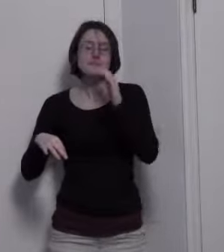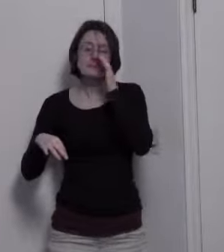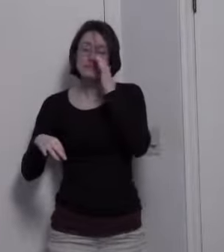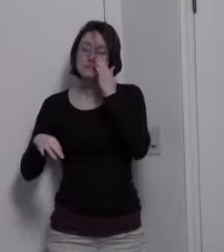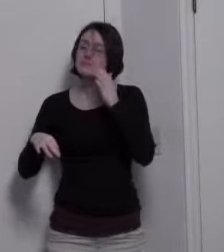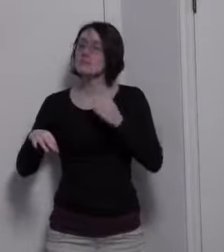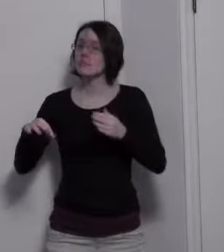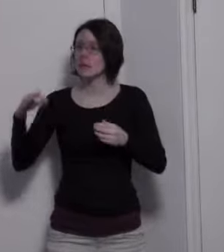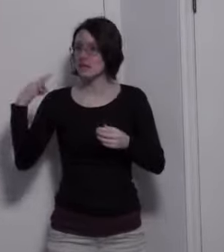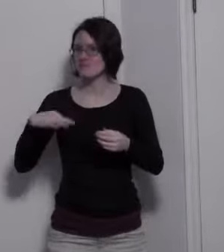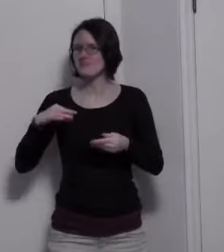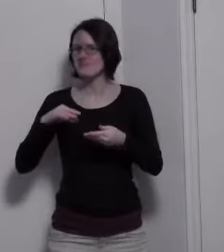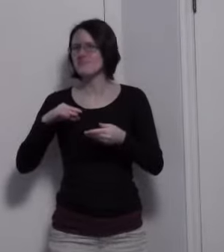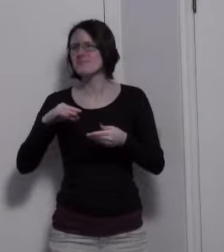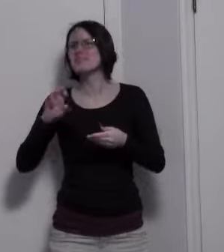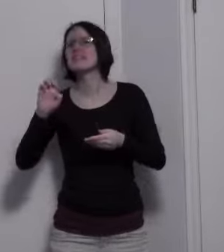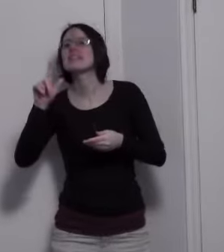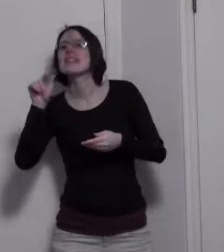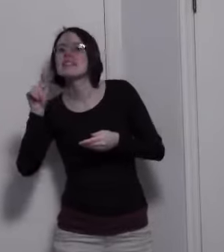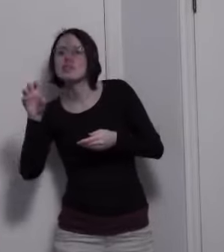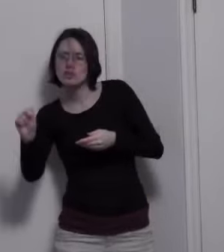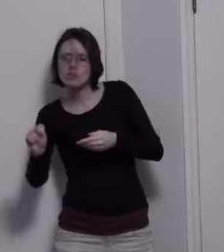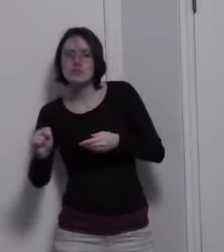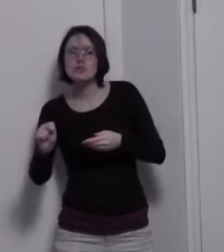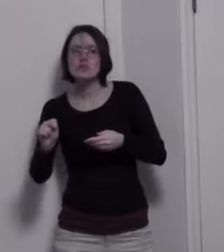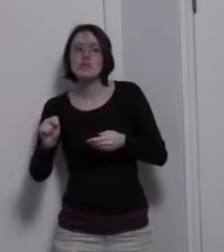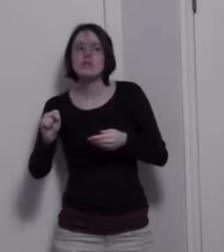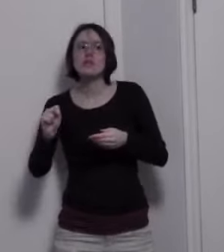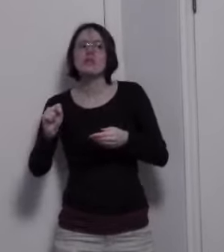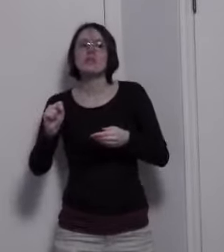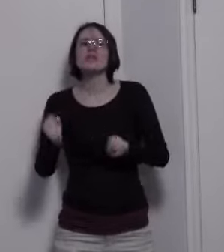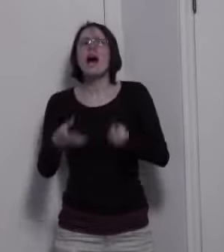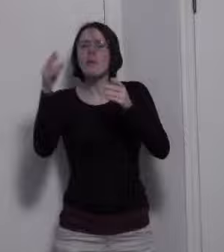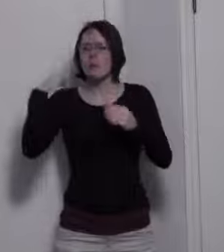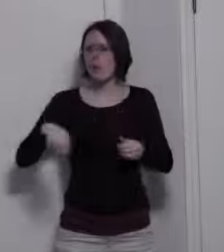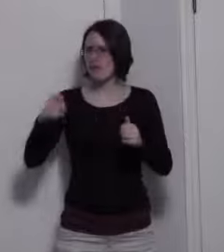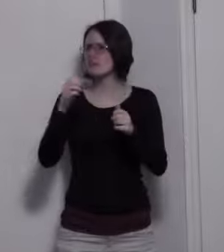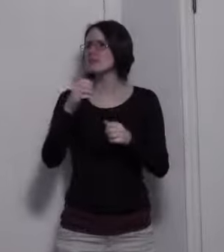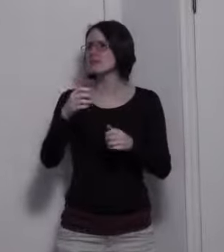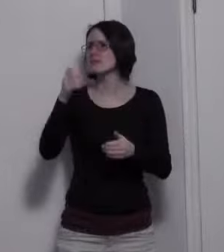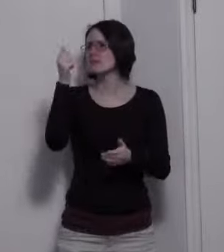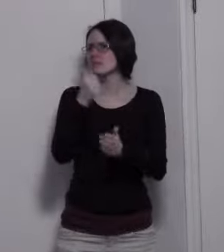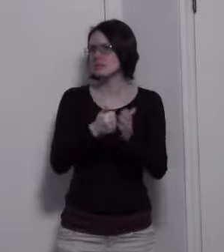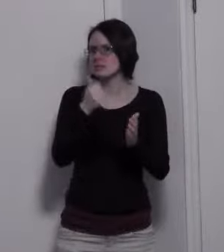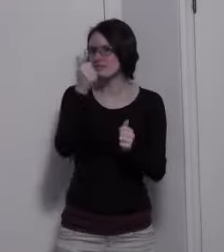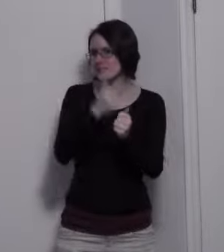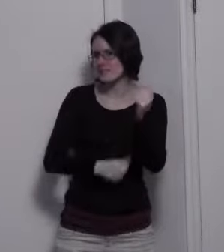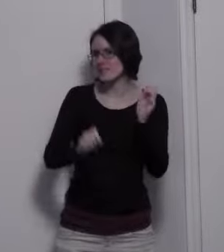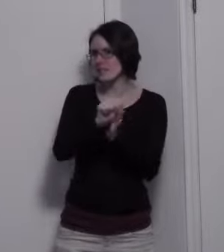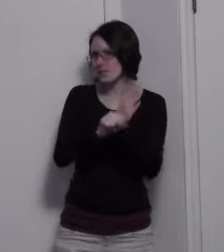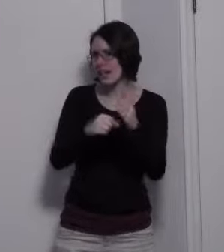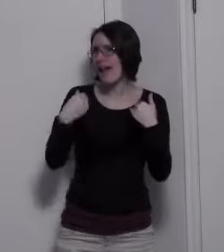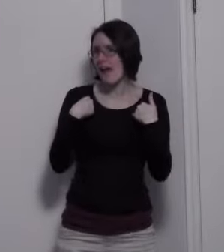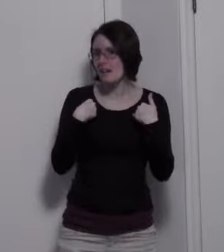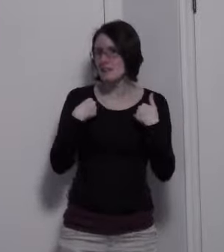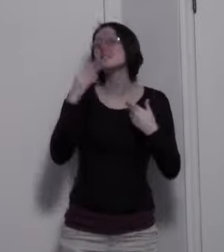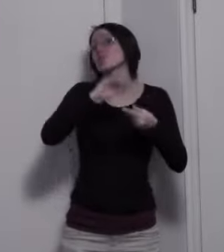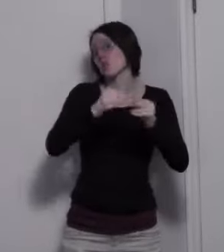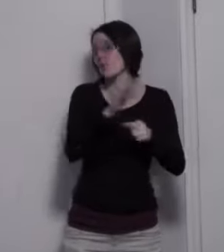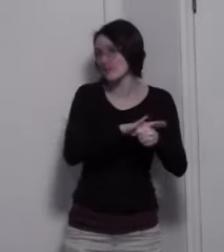comes from the number of districts in a state plus the number of U.S. senators, which is always 2. North Carolina has